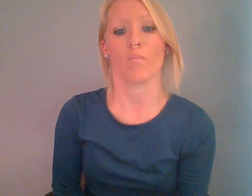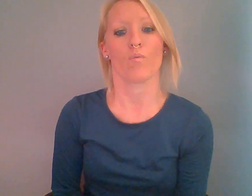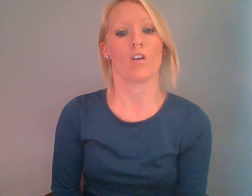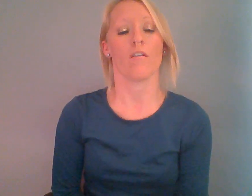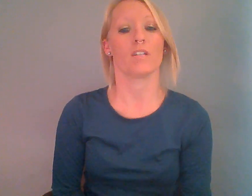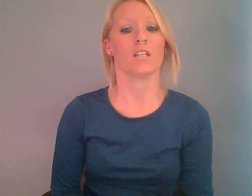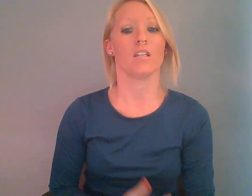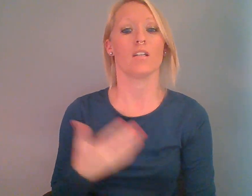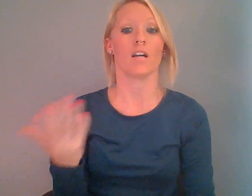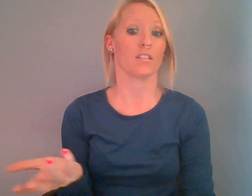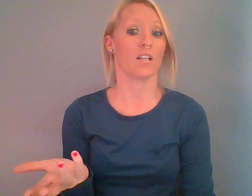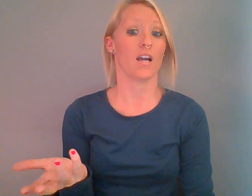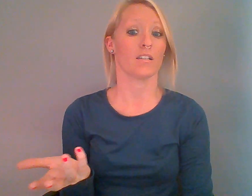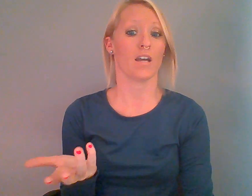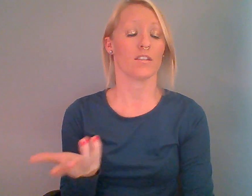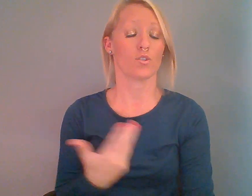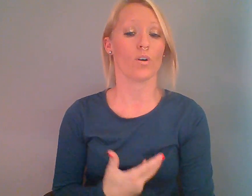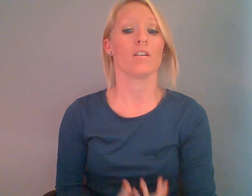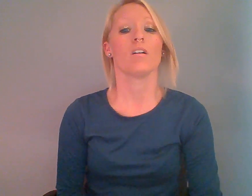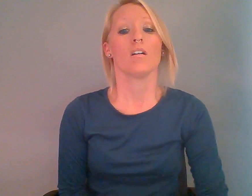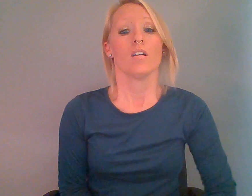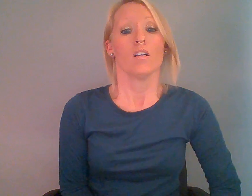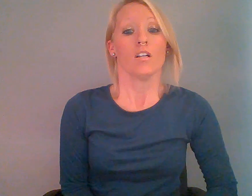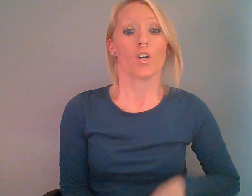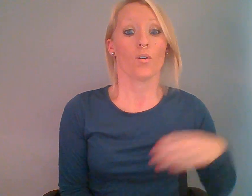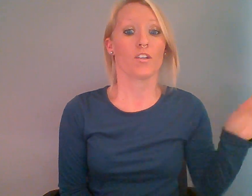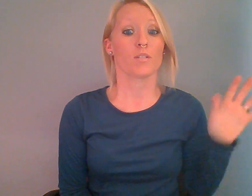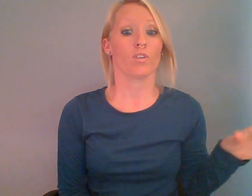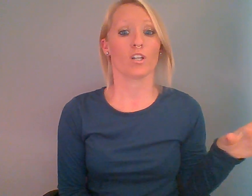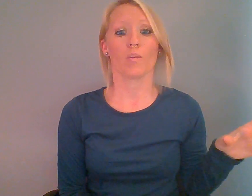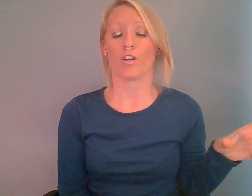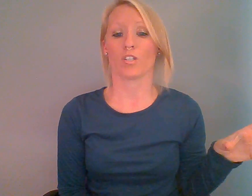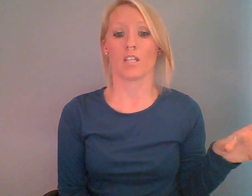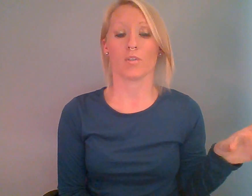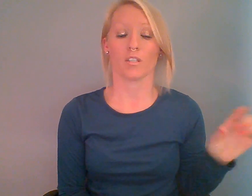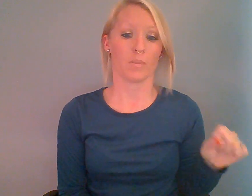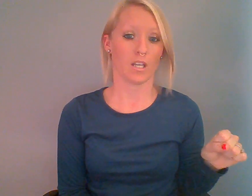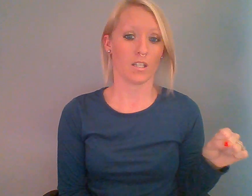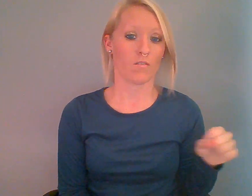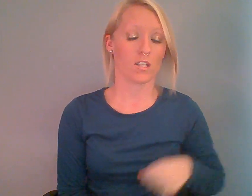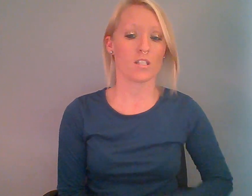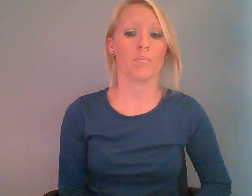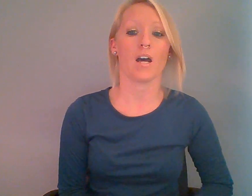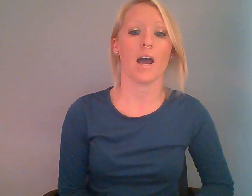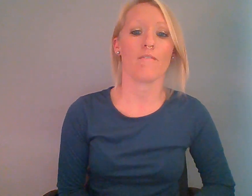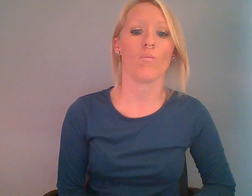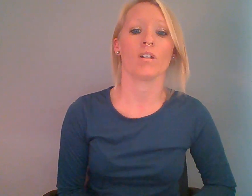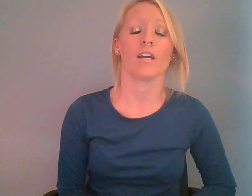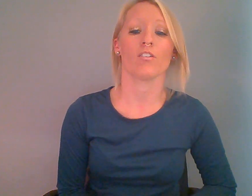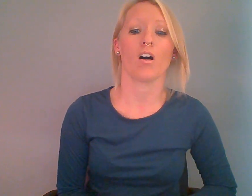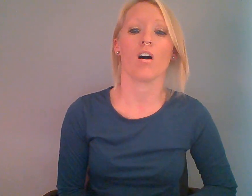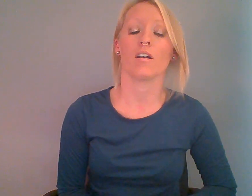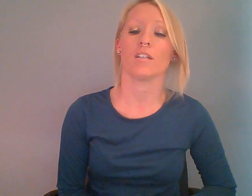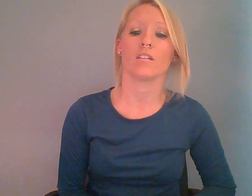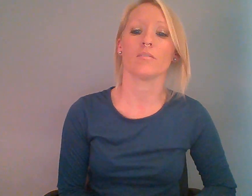was off and he got declined at the store. So there's some really good compression examples at the beginning of this, but I found one later on in the